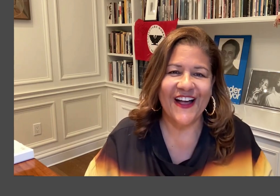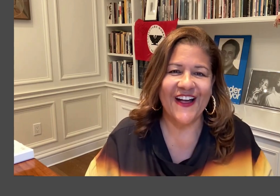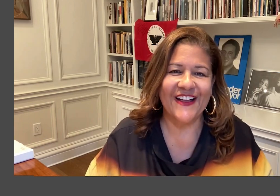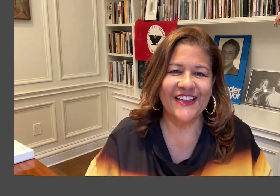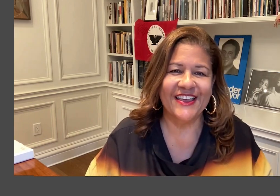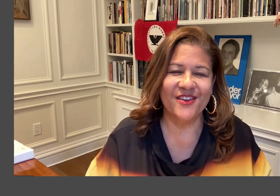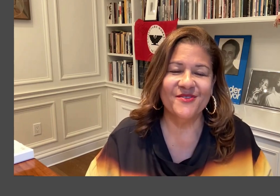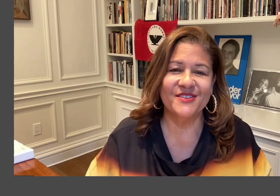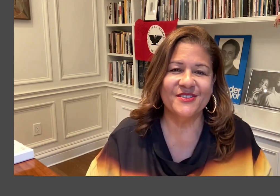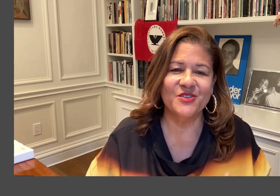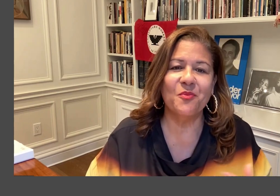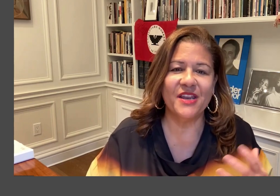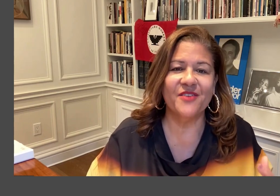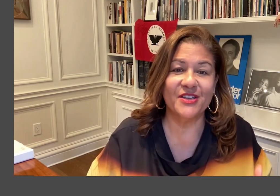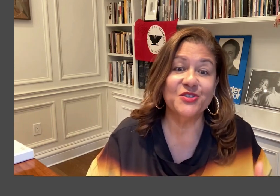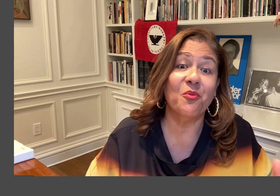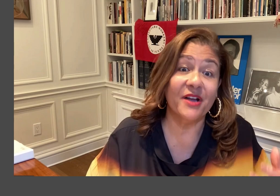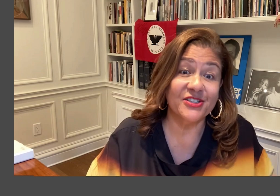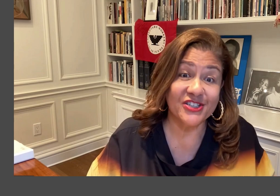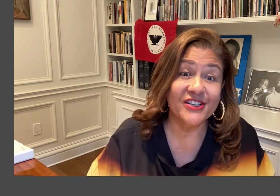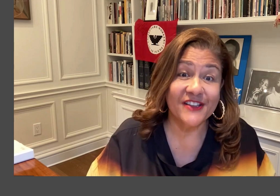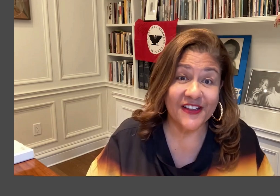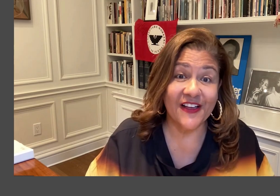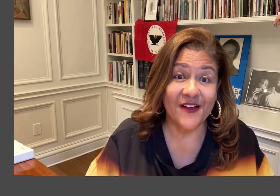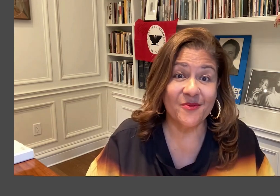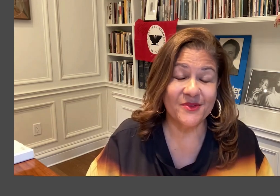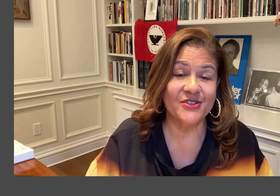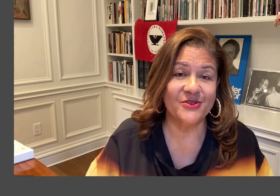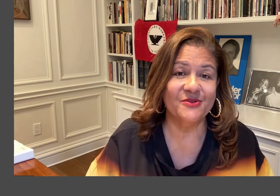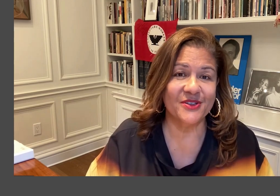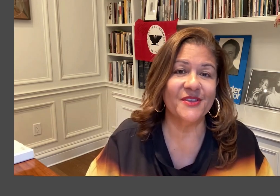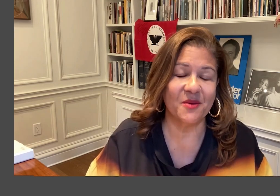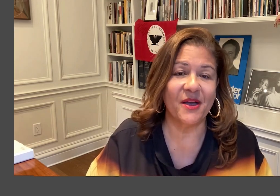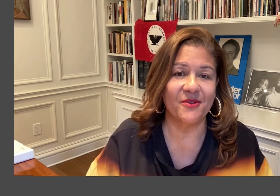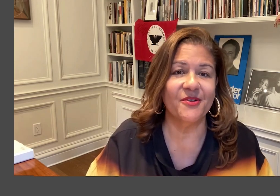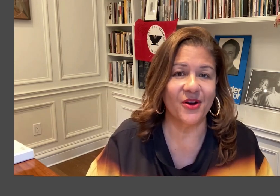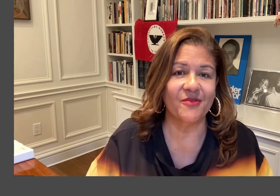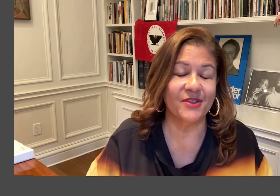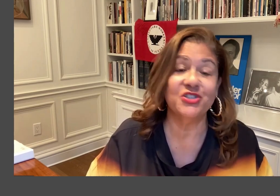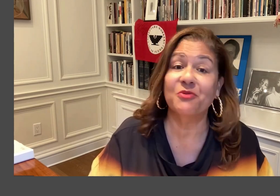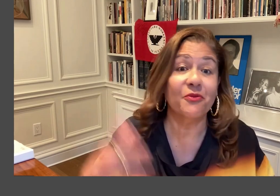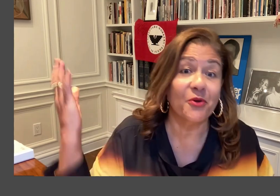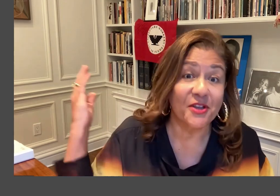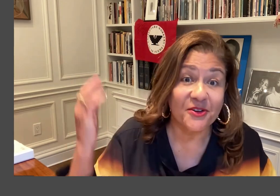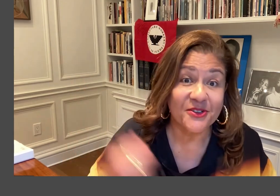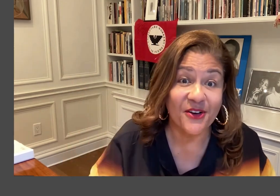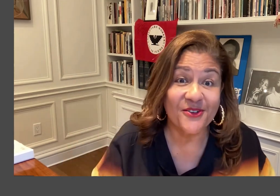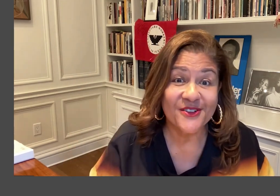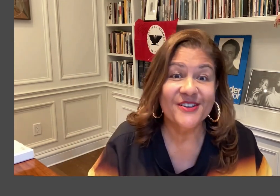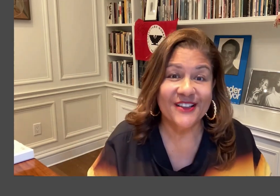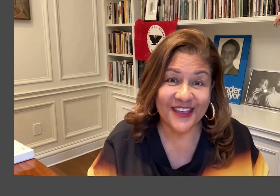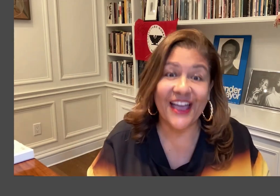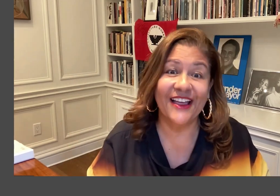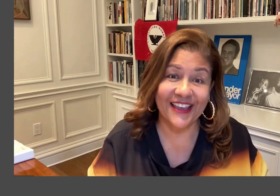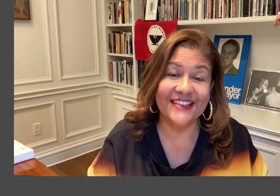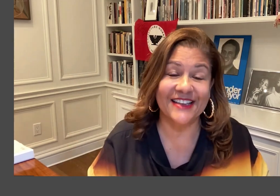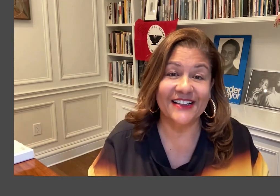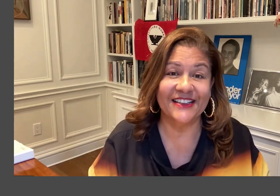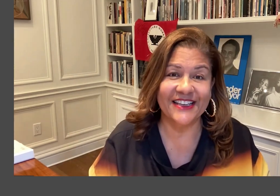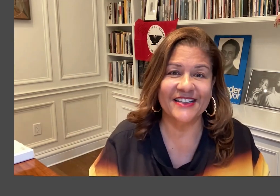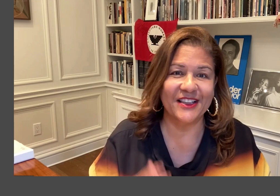thinker, it gives so many of us so much to think about that It she lives wrote 40 on. years ago.